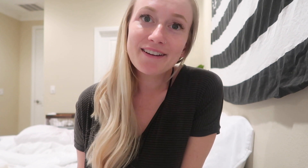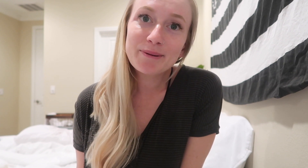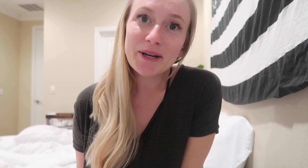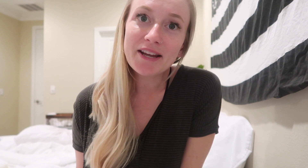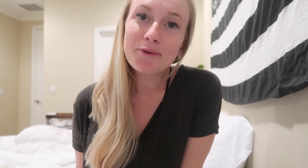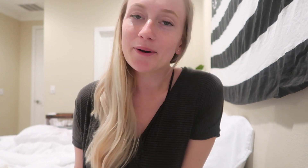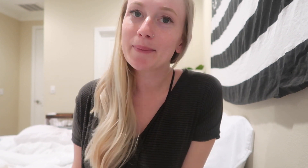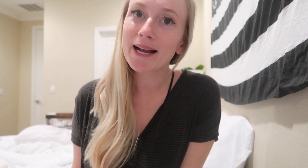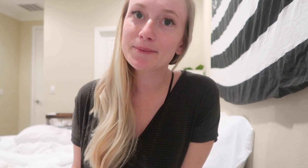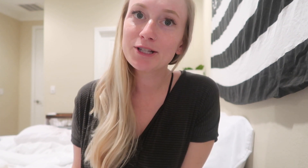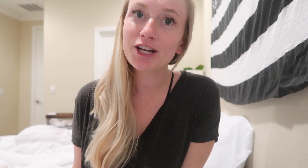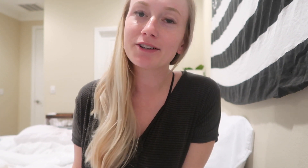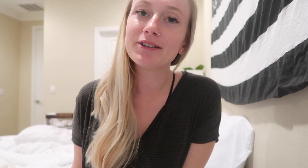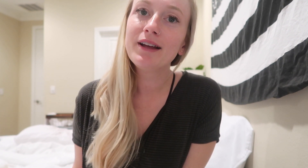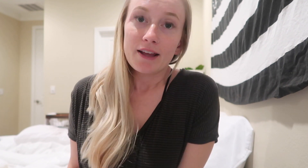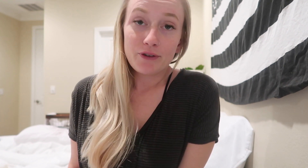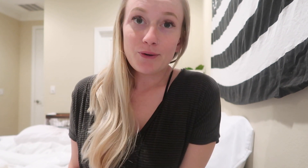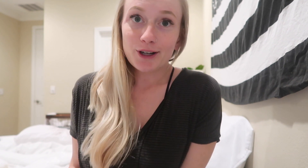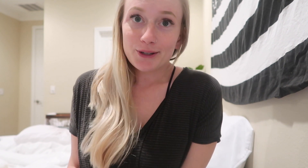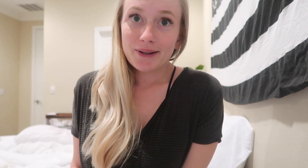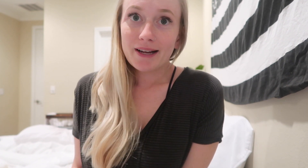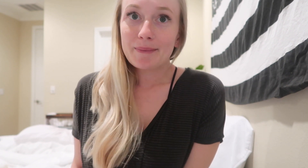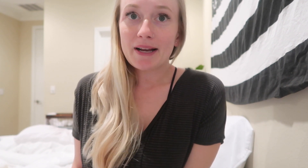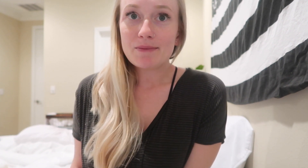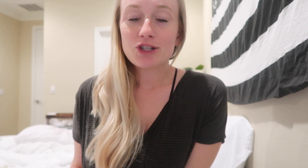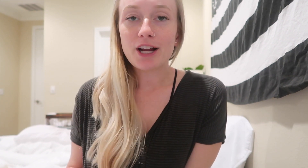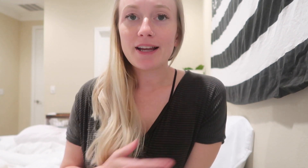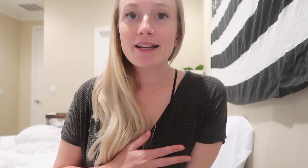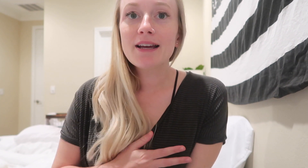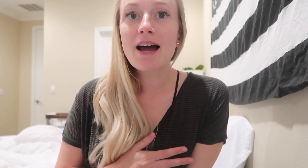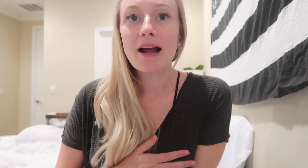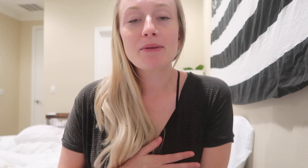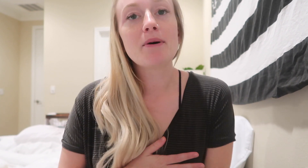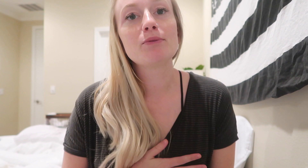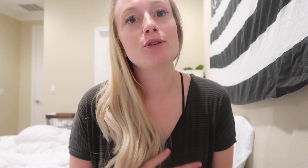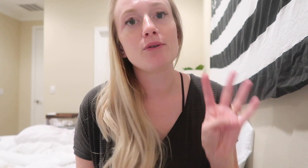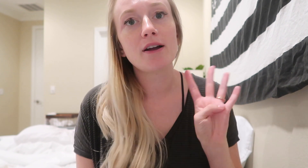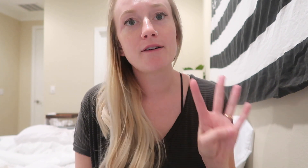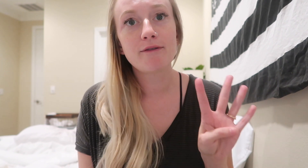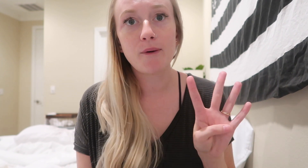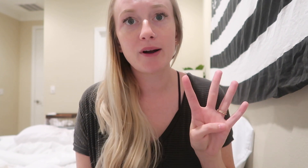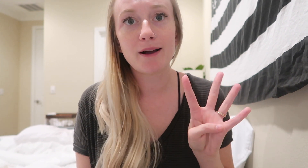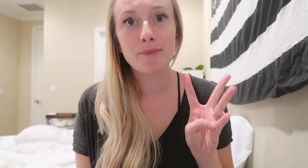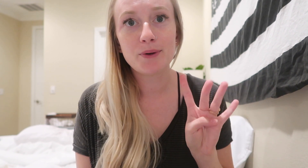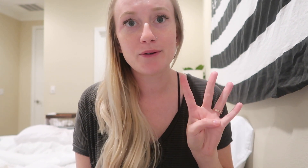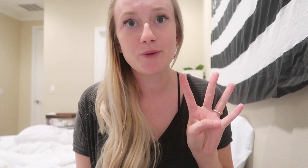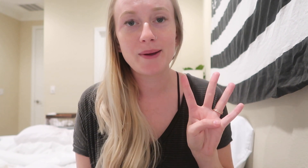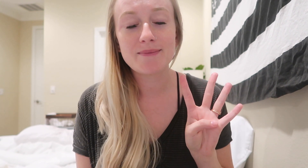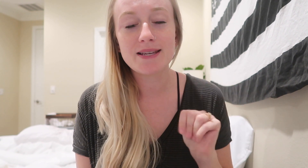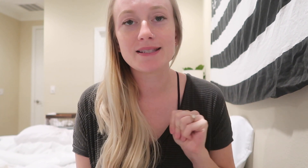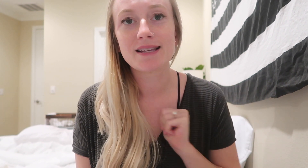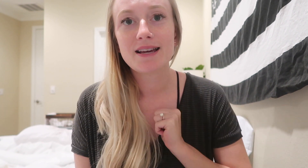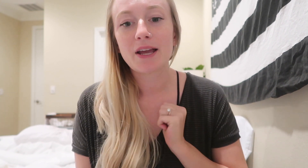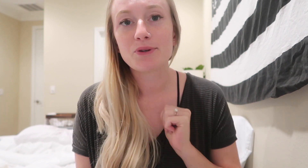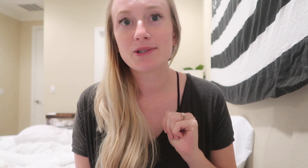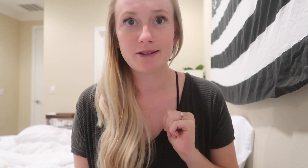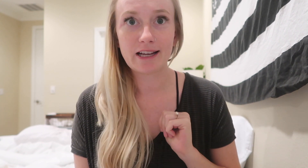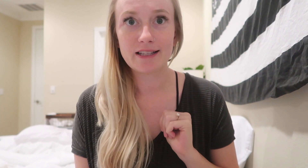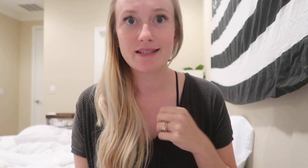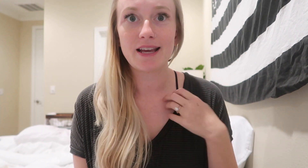Hi everybody, welcome back to my channel. If you are new here, my name is Cheyenne. I'm the mom to 4 beautiful babies. I wish that I could say